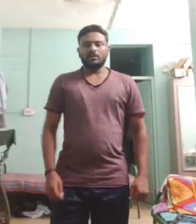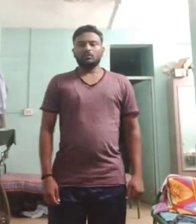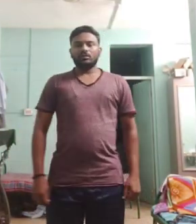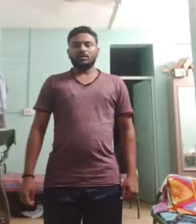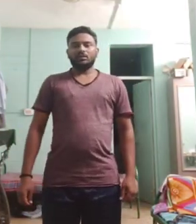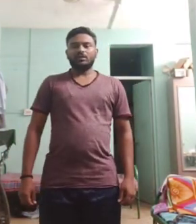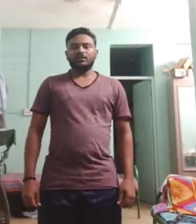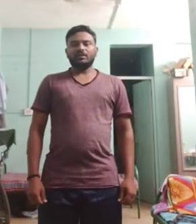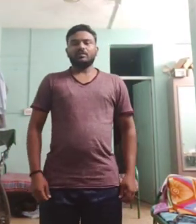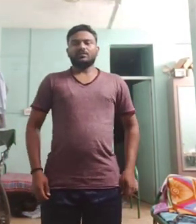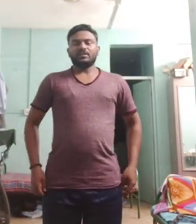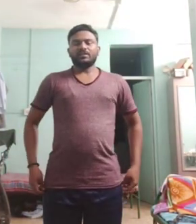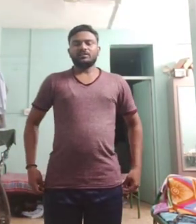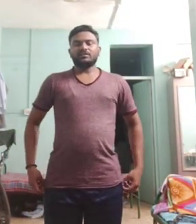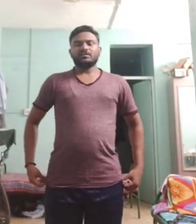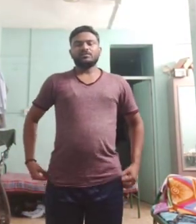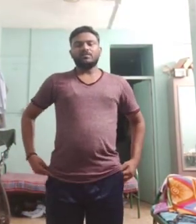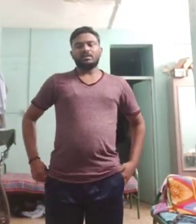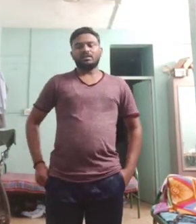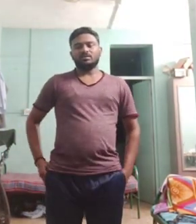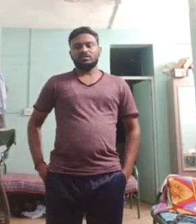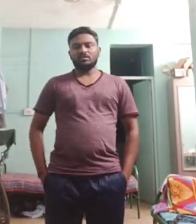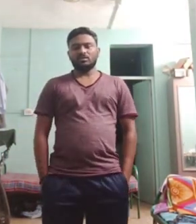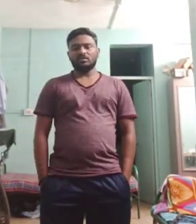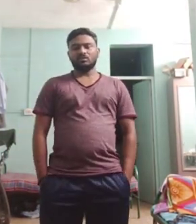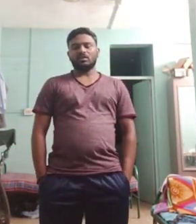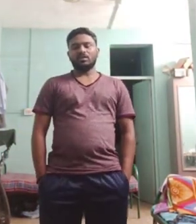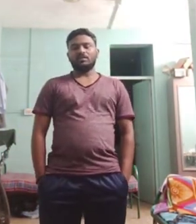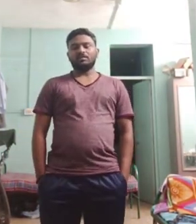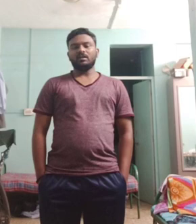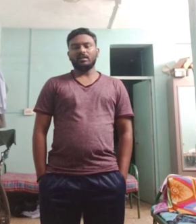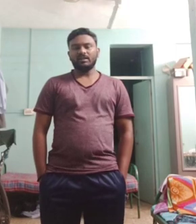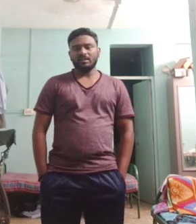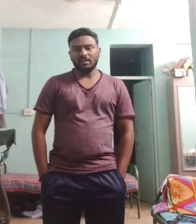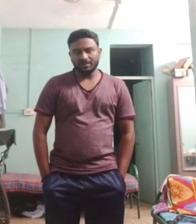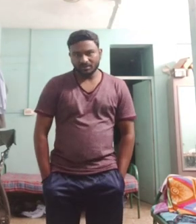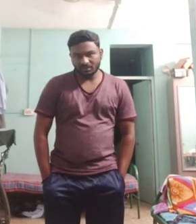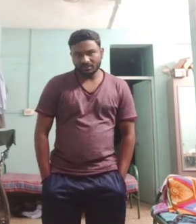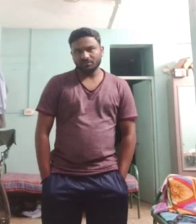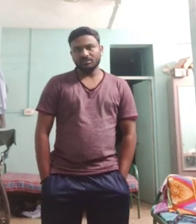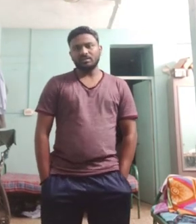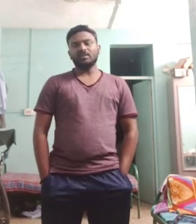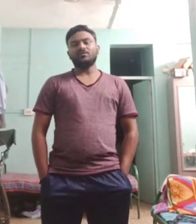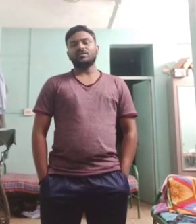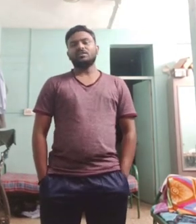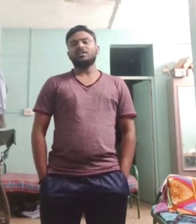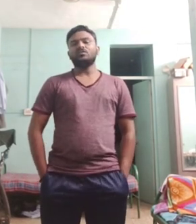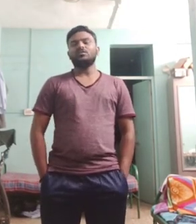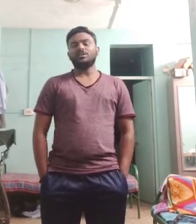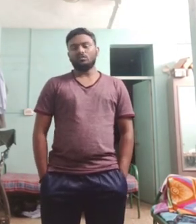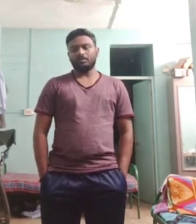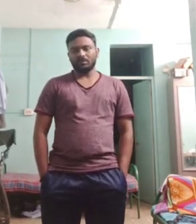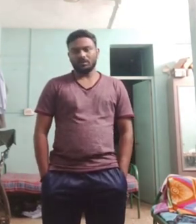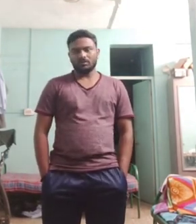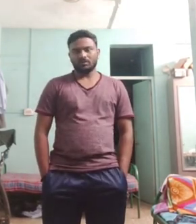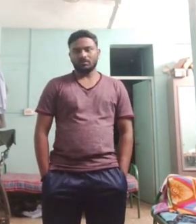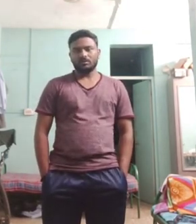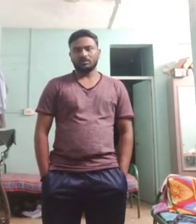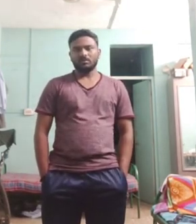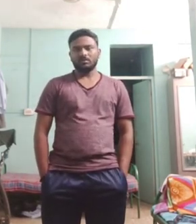Hello and good evening, my friends. My name is Shantanu. I am again here with the new video topic.